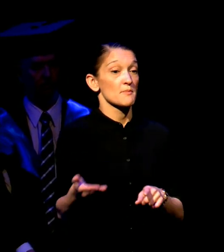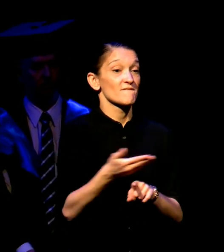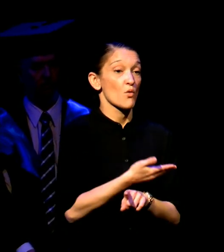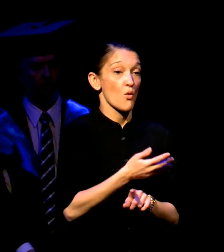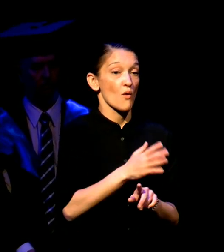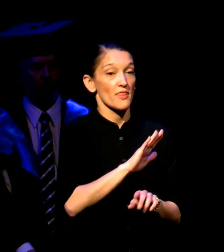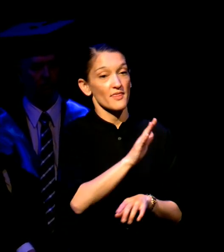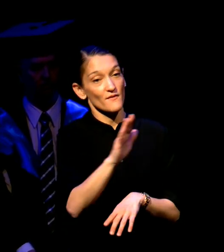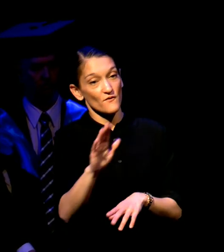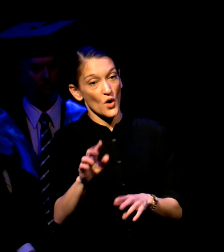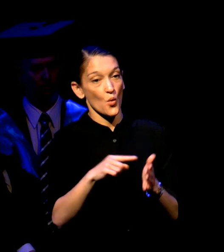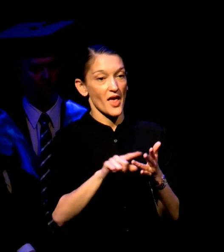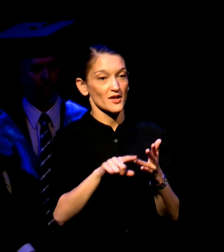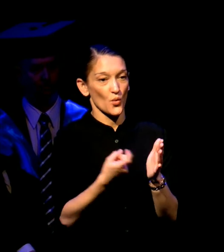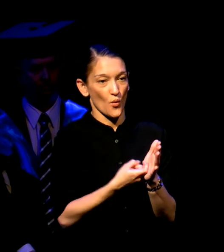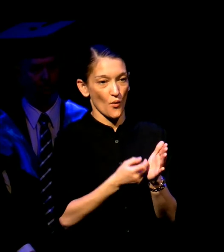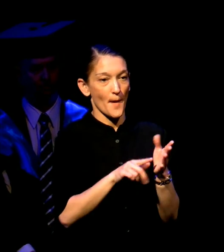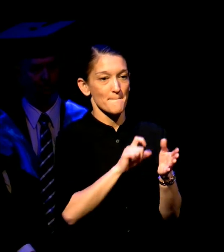in March 2020.